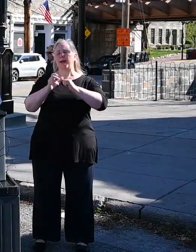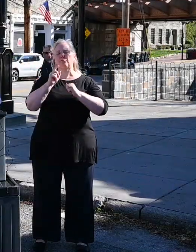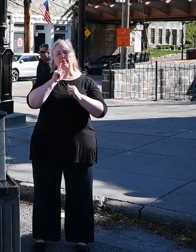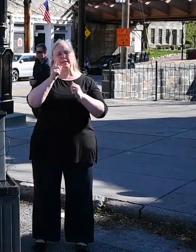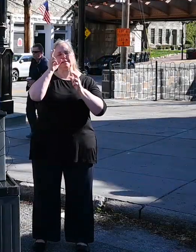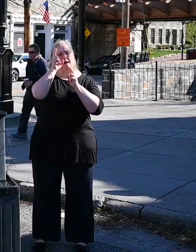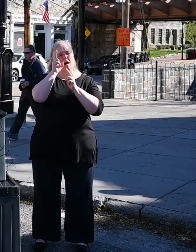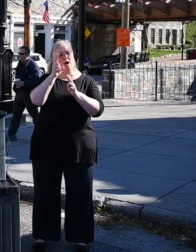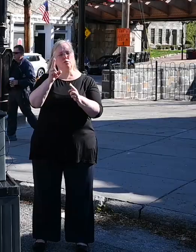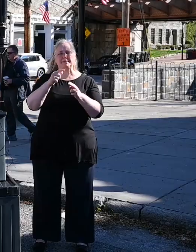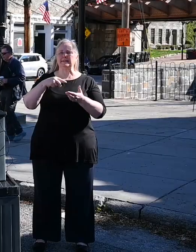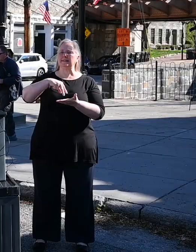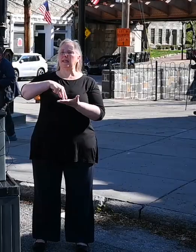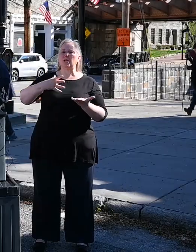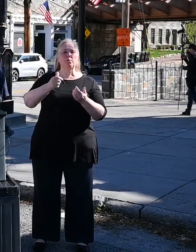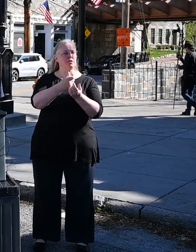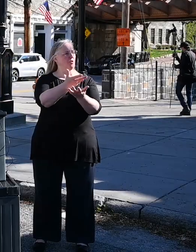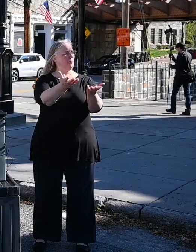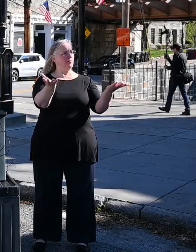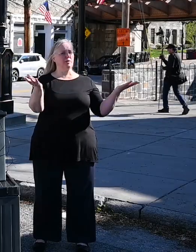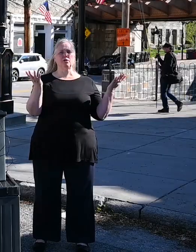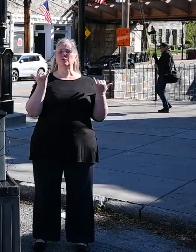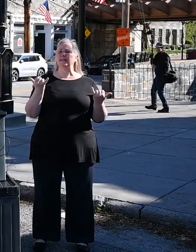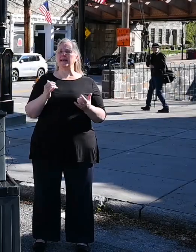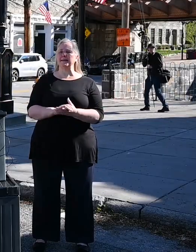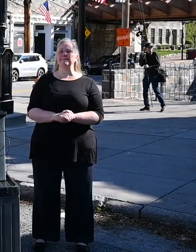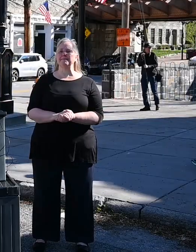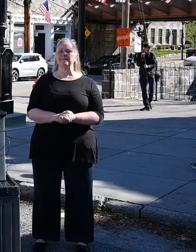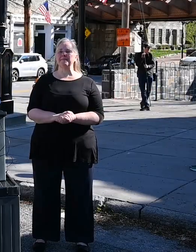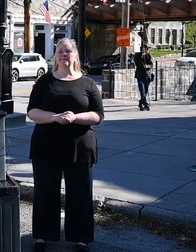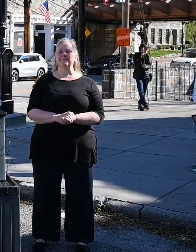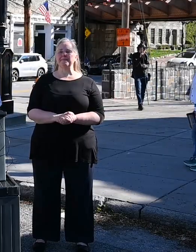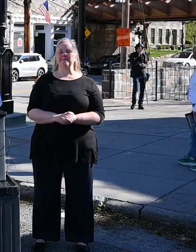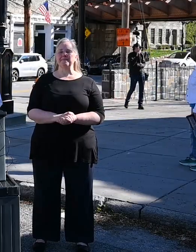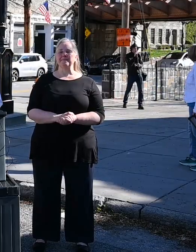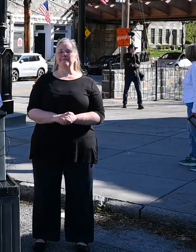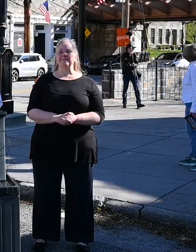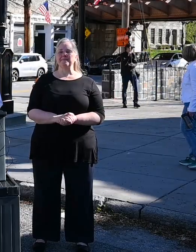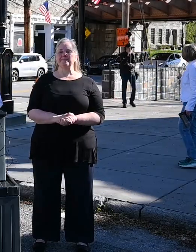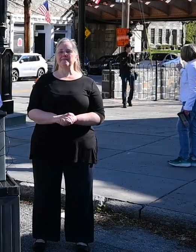is an honor to be standing here with all of you today.